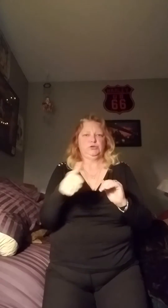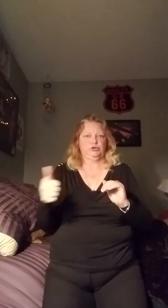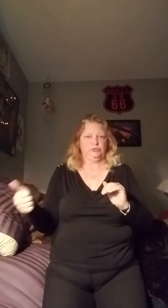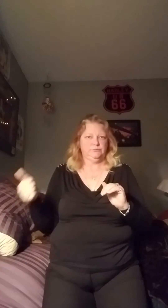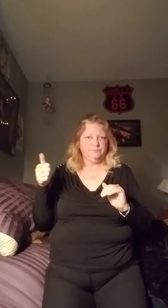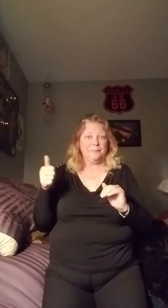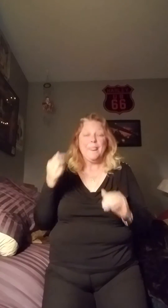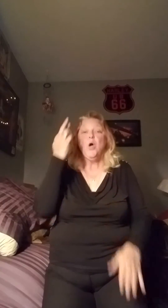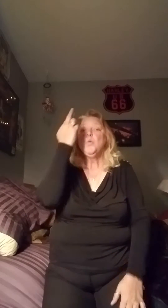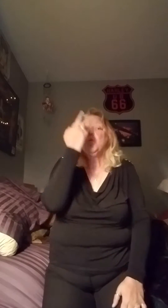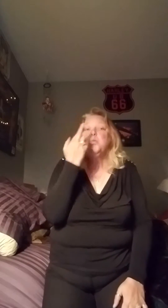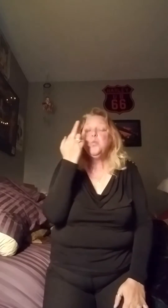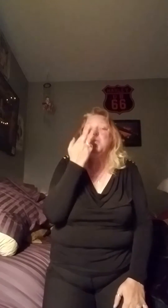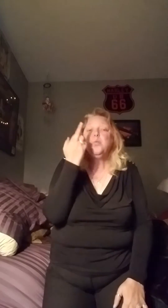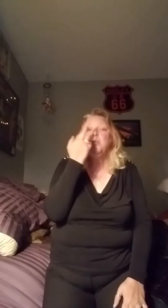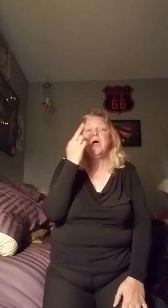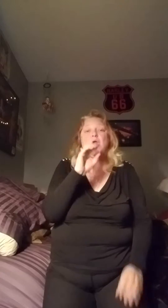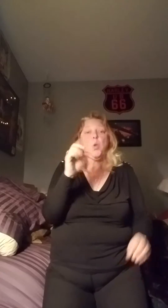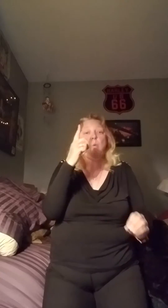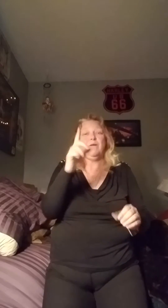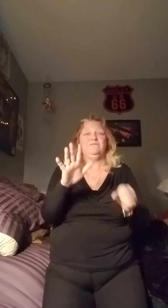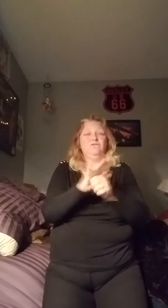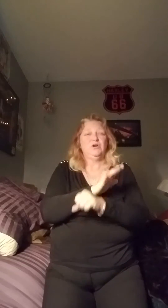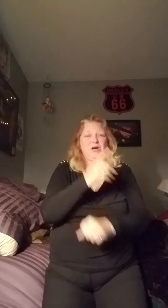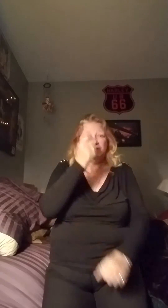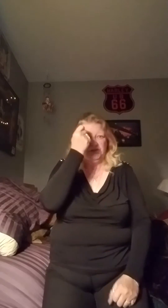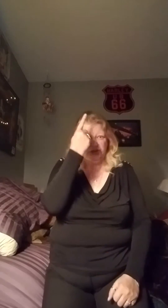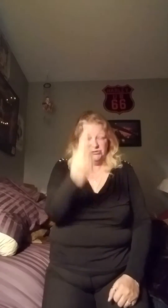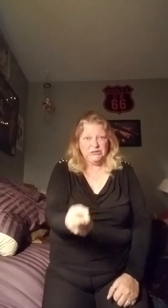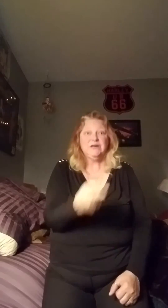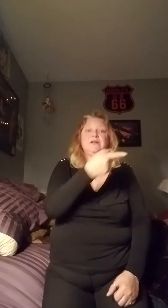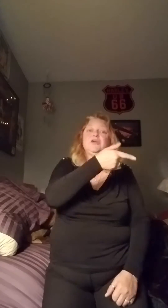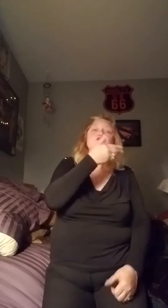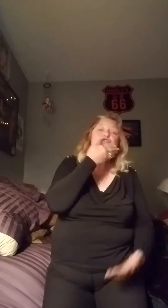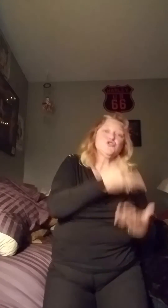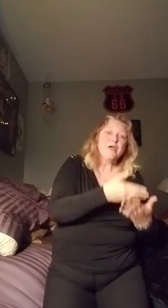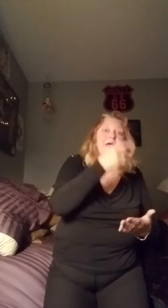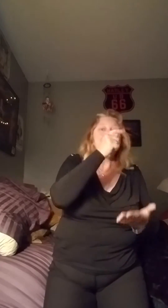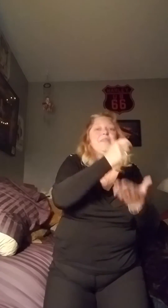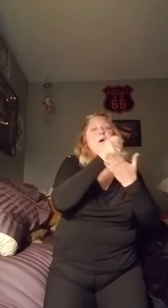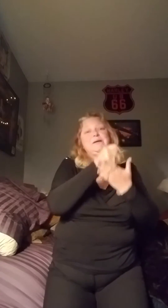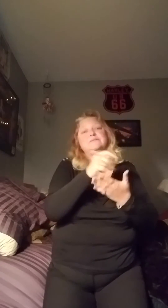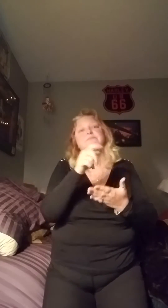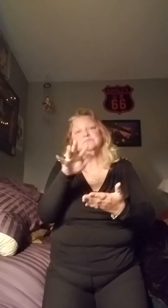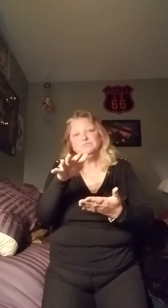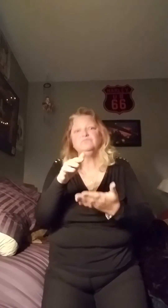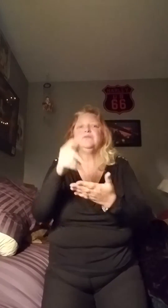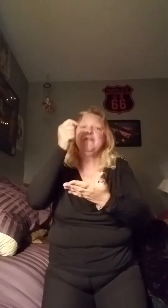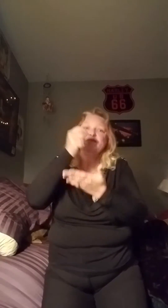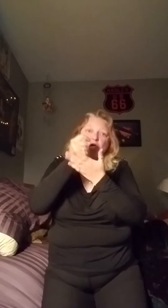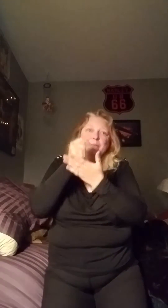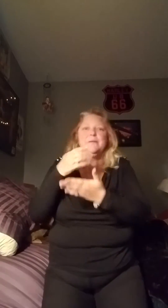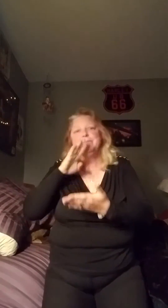that nobody fully understands, there are good therapists and there are better therapists and there are bad therapists. And there's great individual differences in